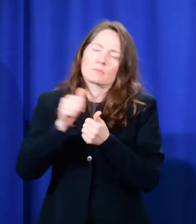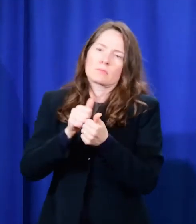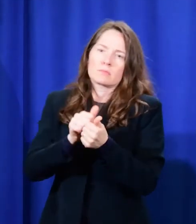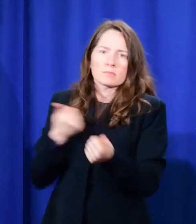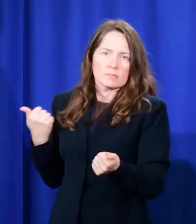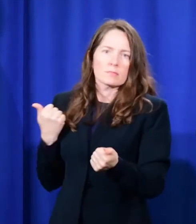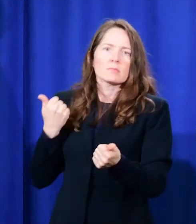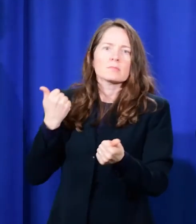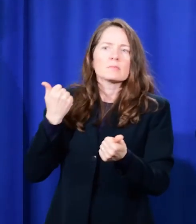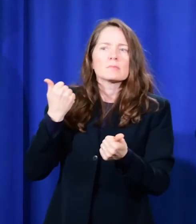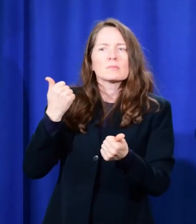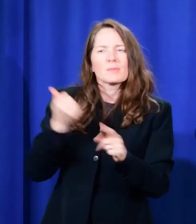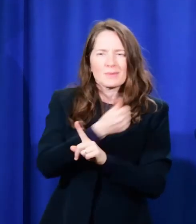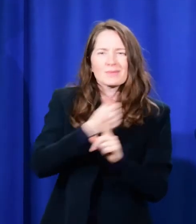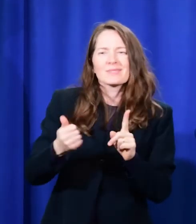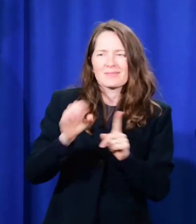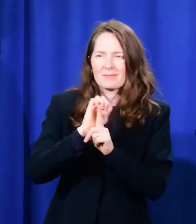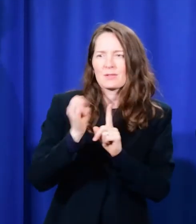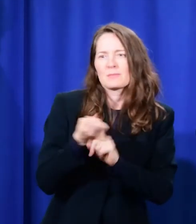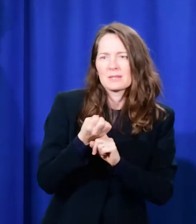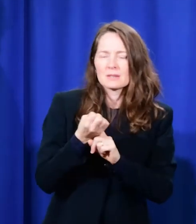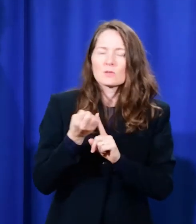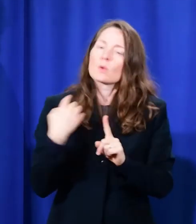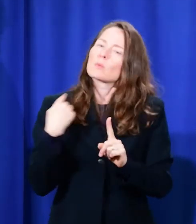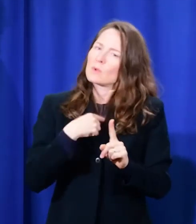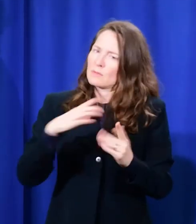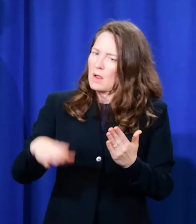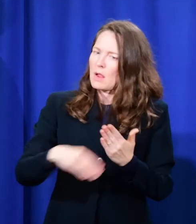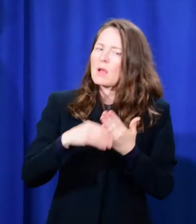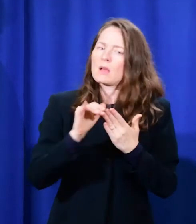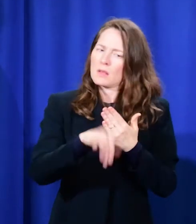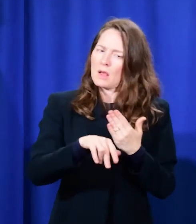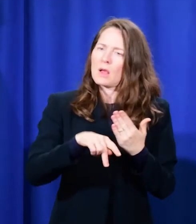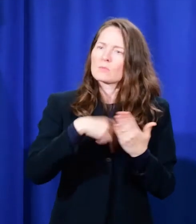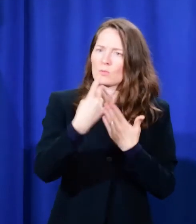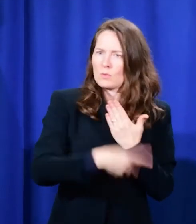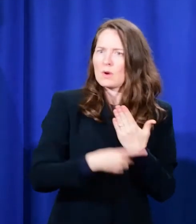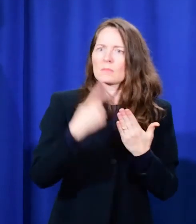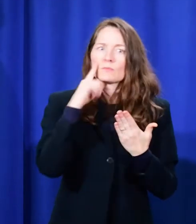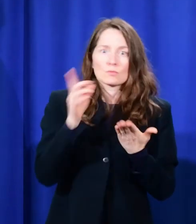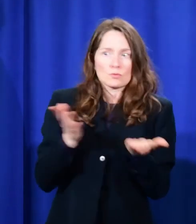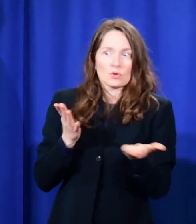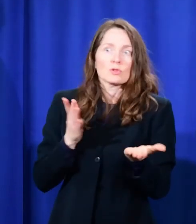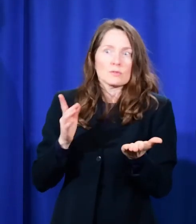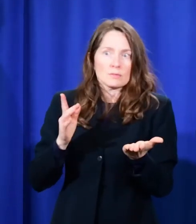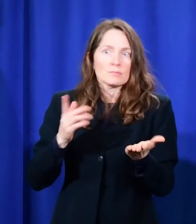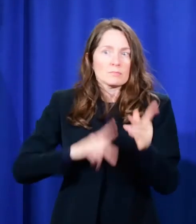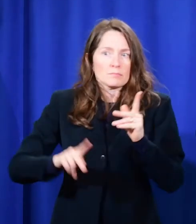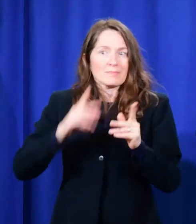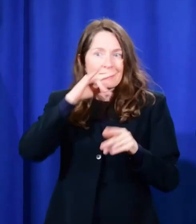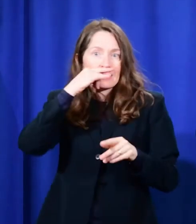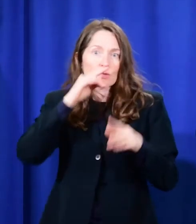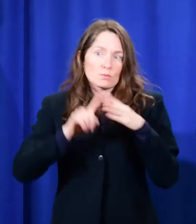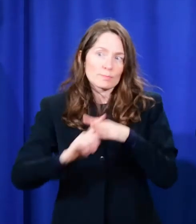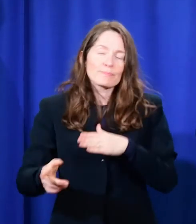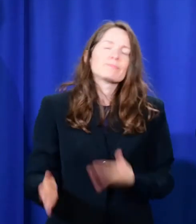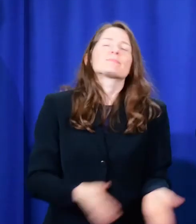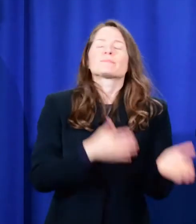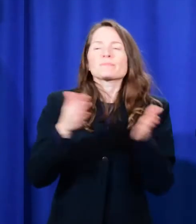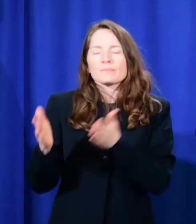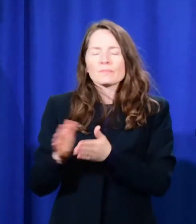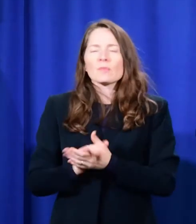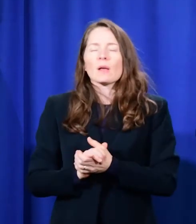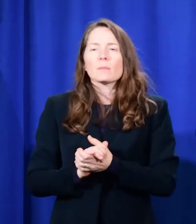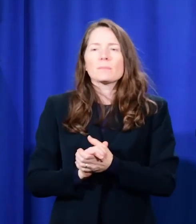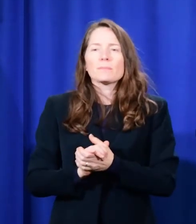We know that bad things can happen everywhere, and Howard County is not immune. But we want every child to have the ability to heal, both physically